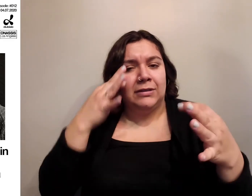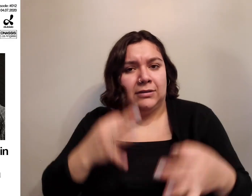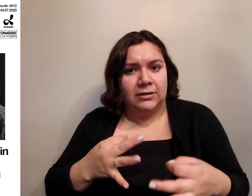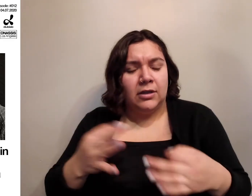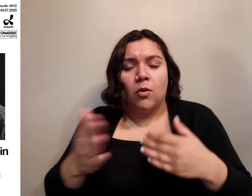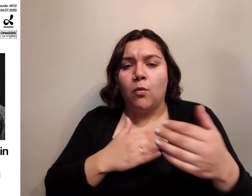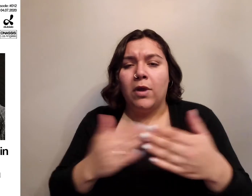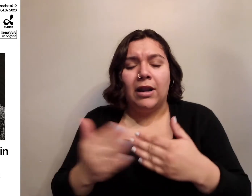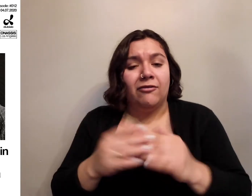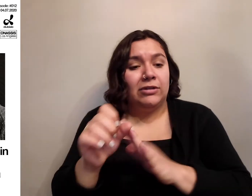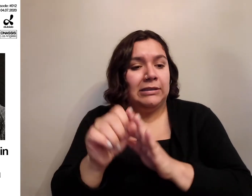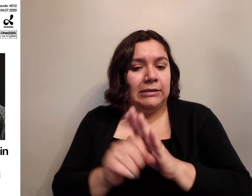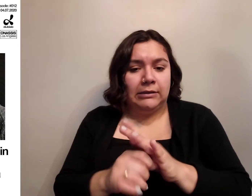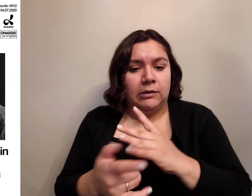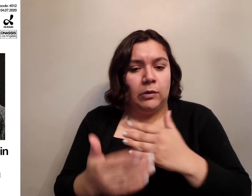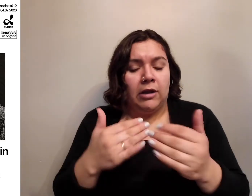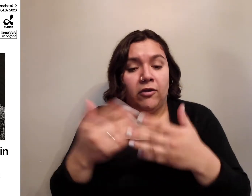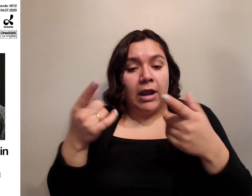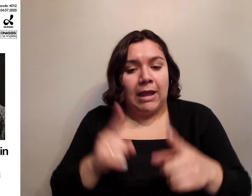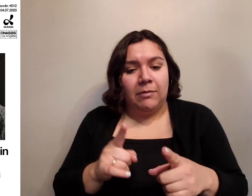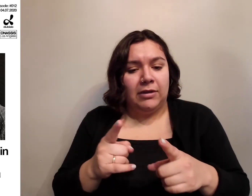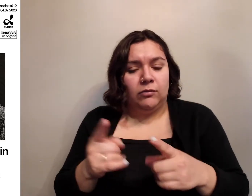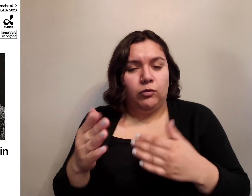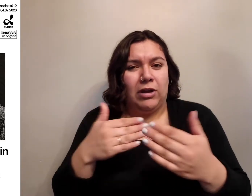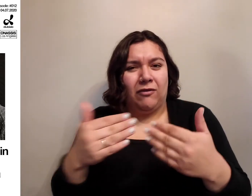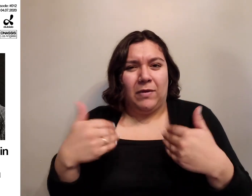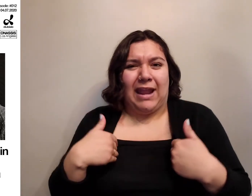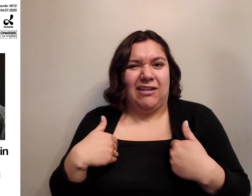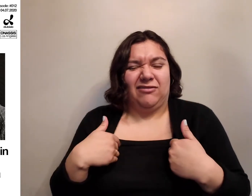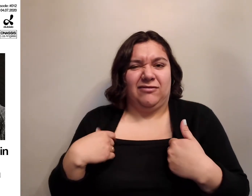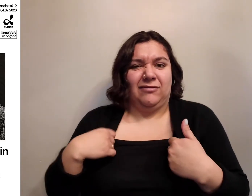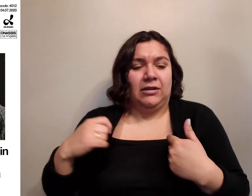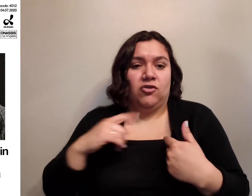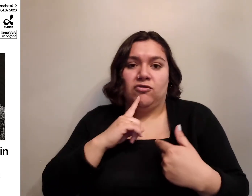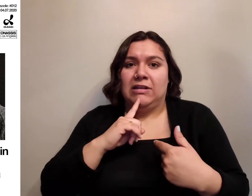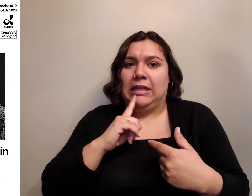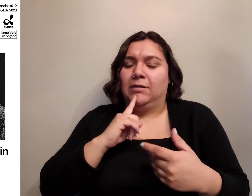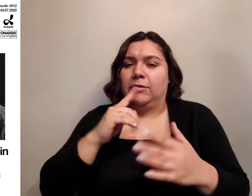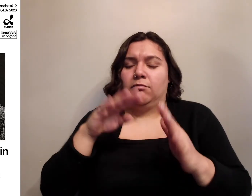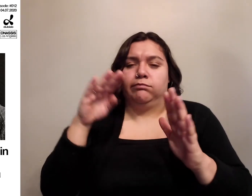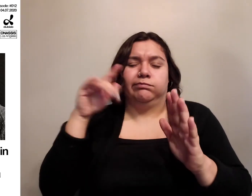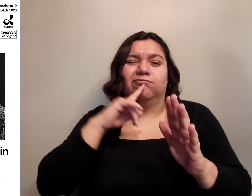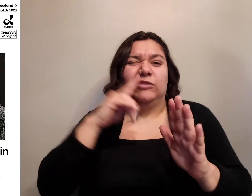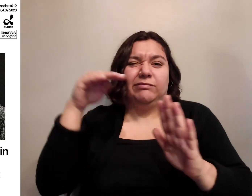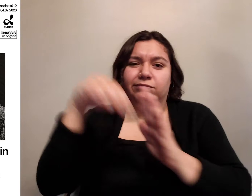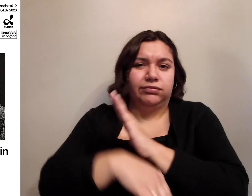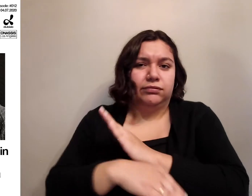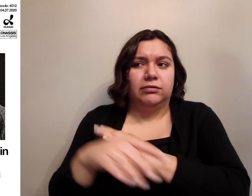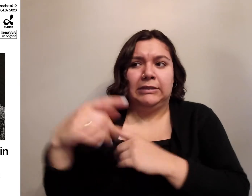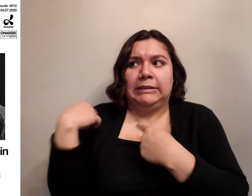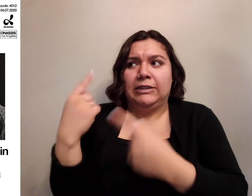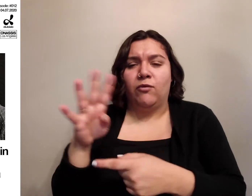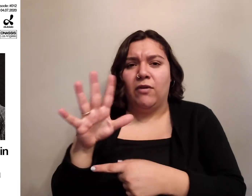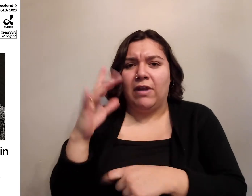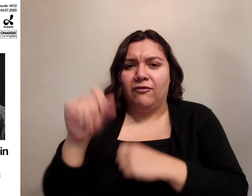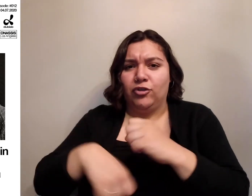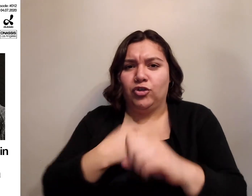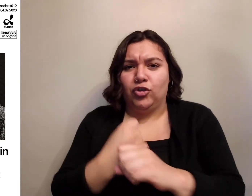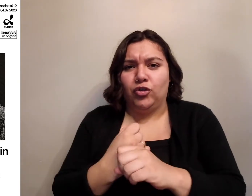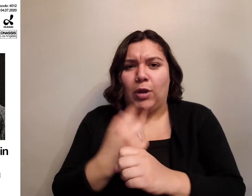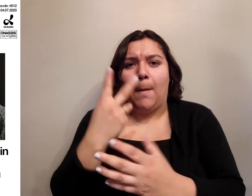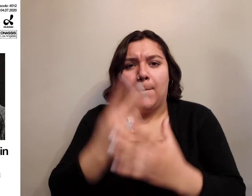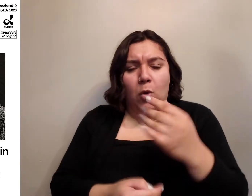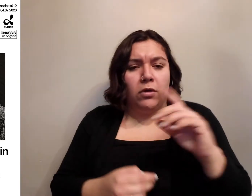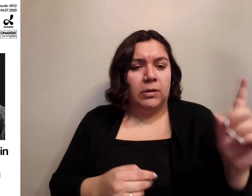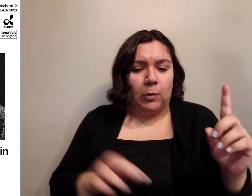whatever state that we have has been chipped away for the last 45 years. That's been a bipartisan effort.